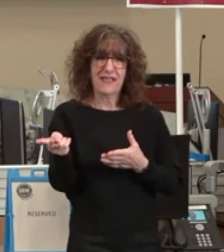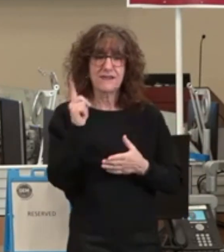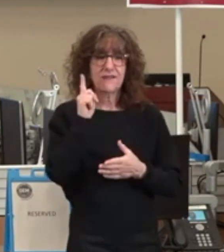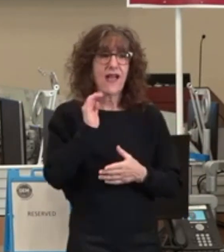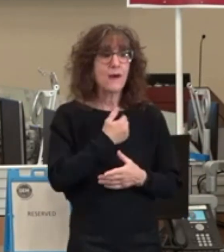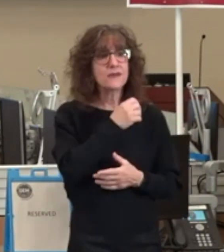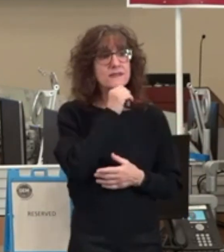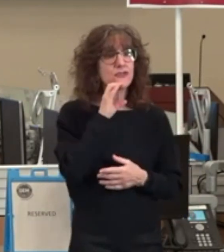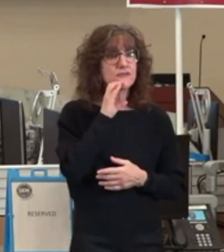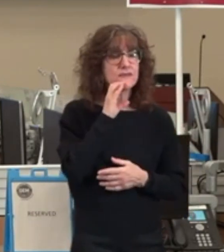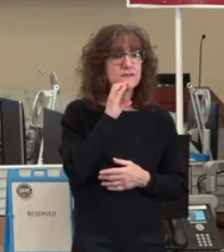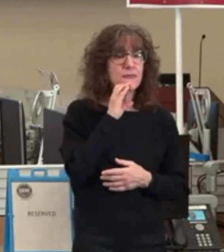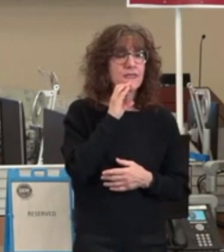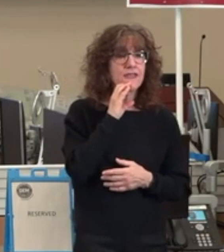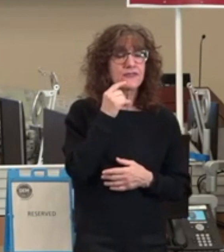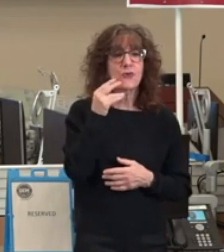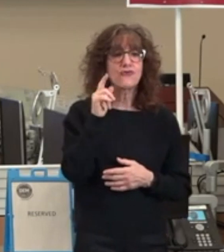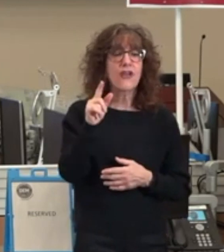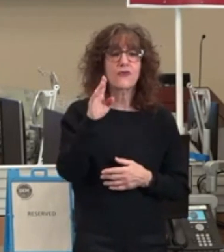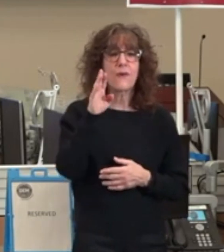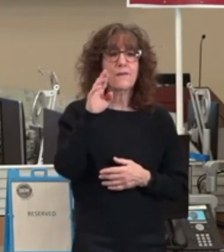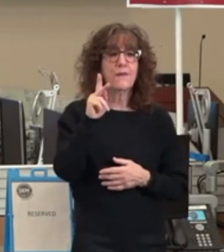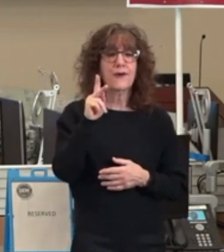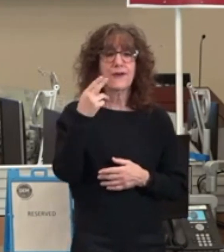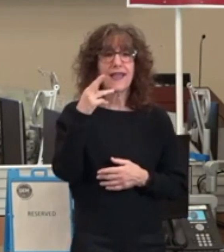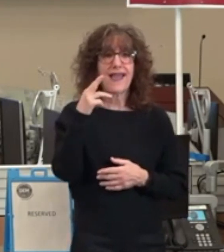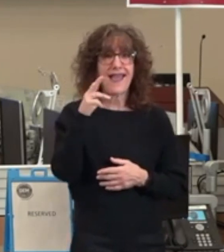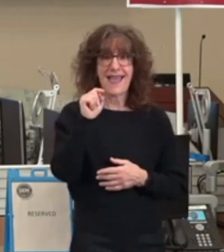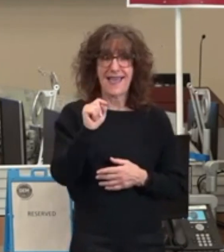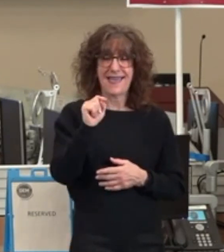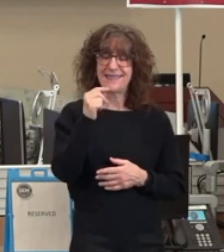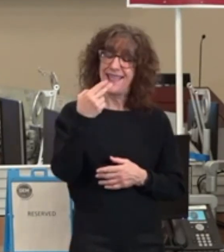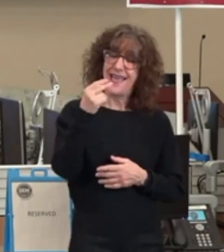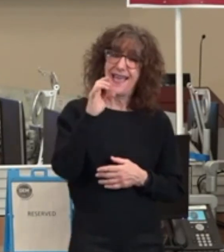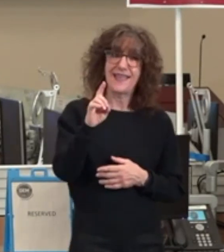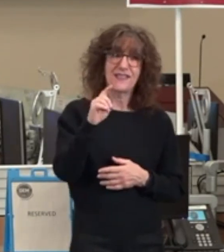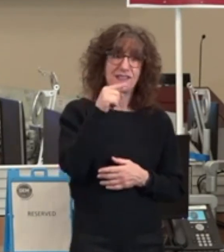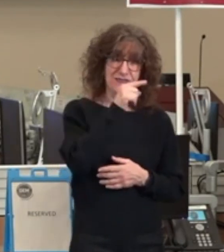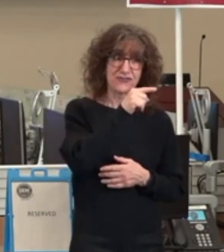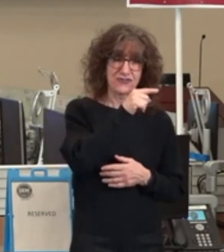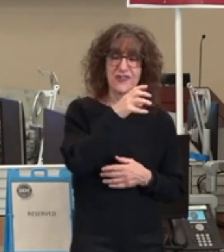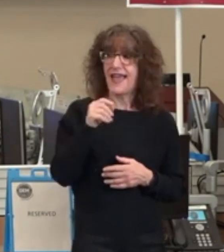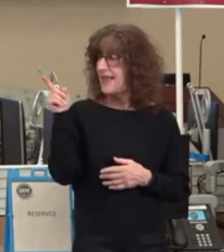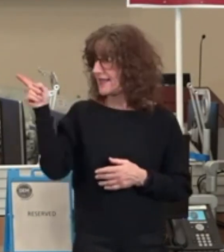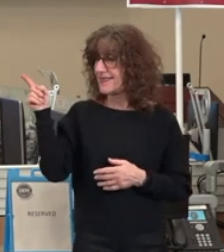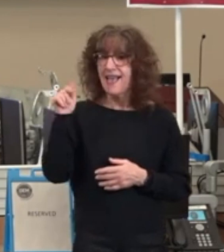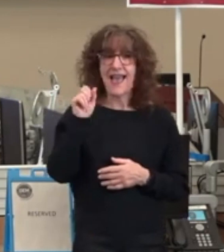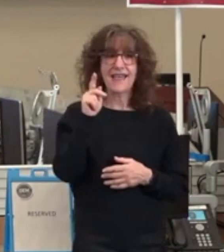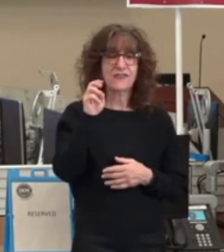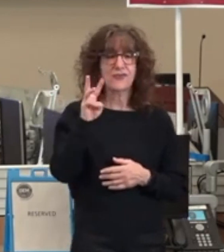seniors. So General Burkhead has done an amazing job. She and Dr. Askew have been on the phone multiple times a